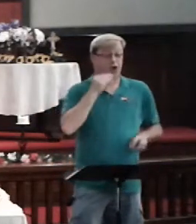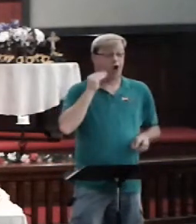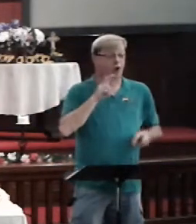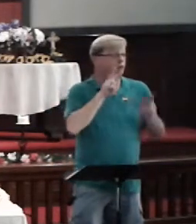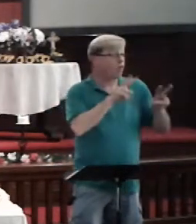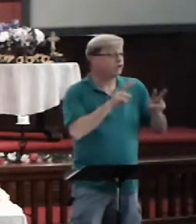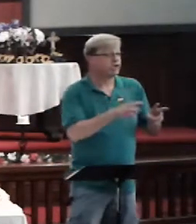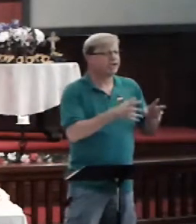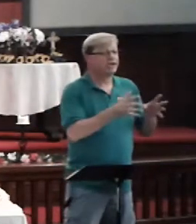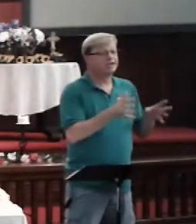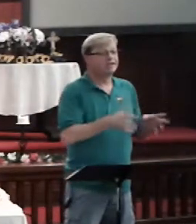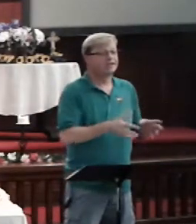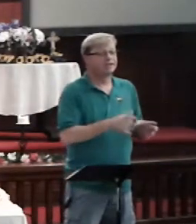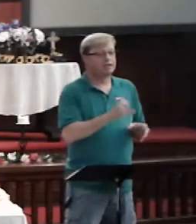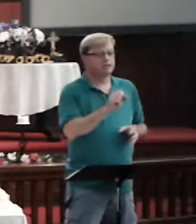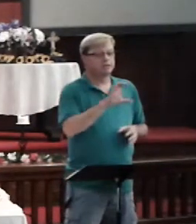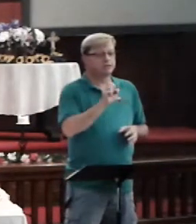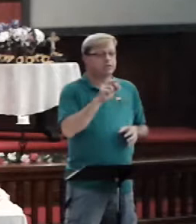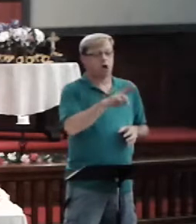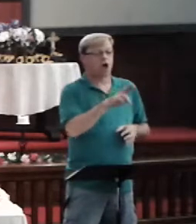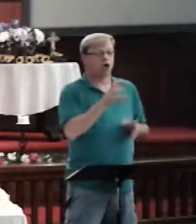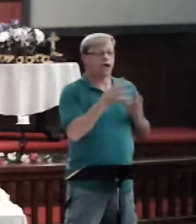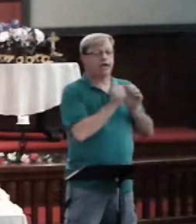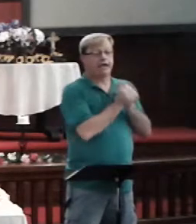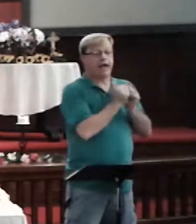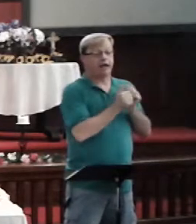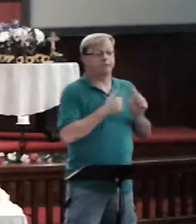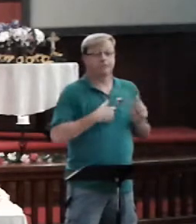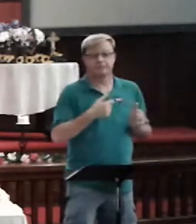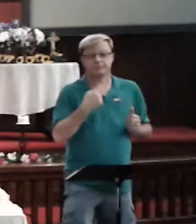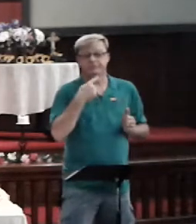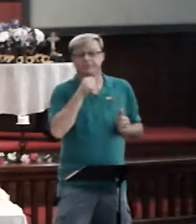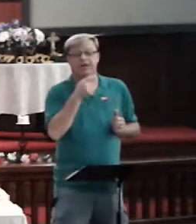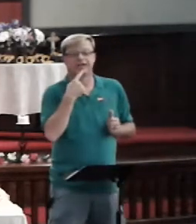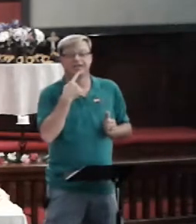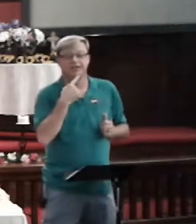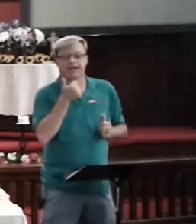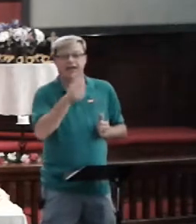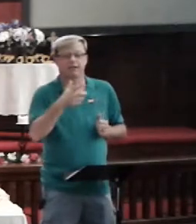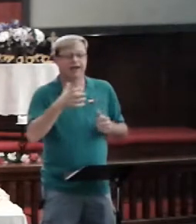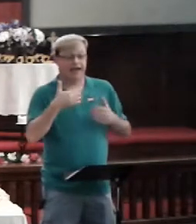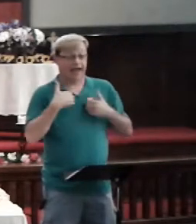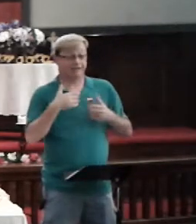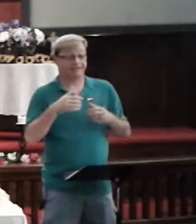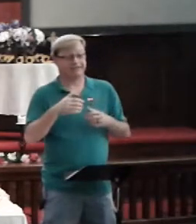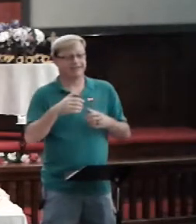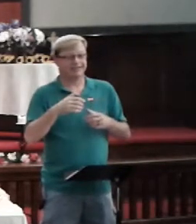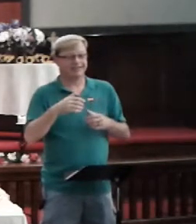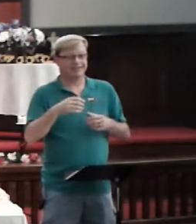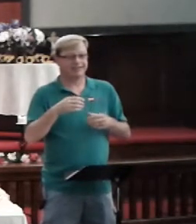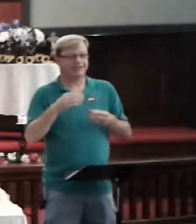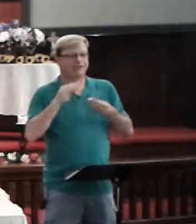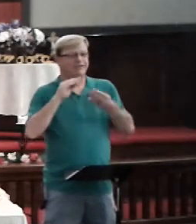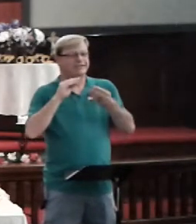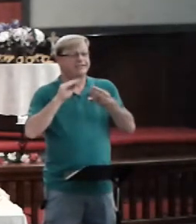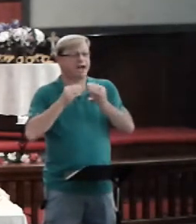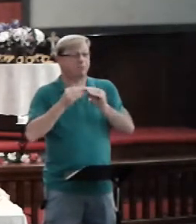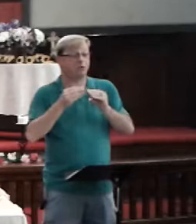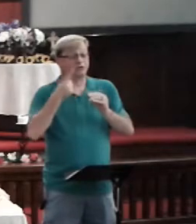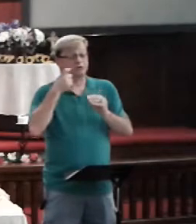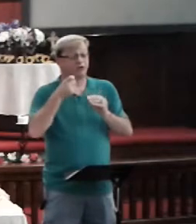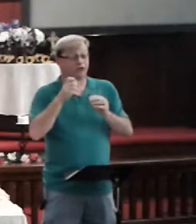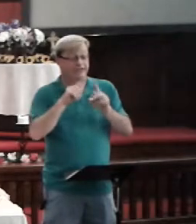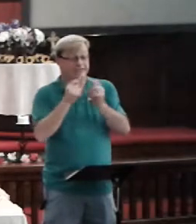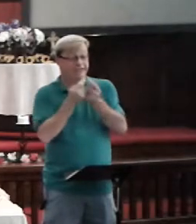the soccer game. Not calling any names. If anybody gets the scores in his churches ever, let me know. And yes,